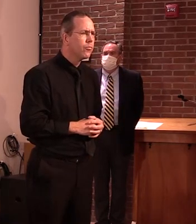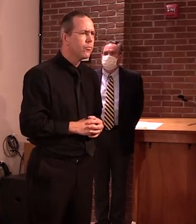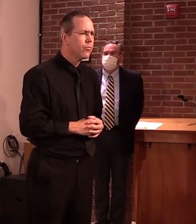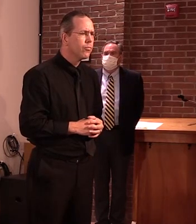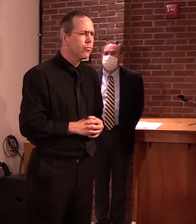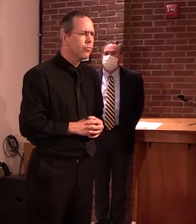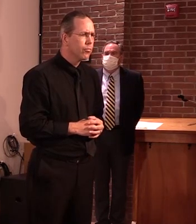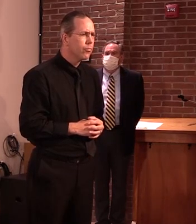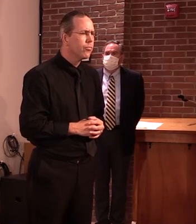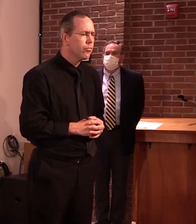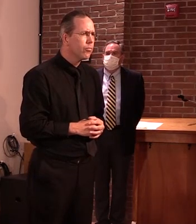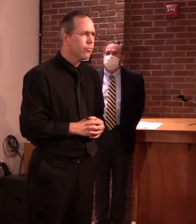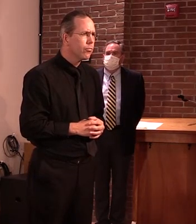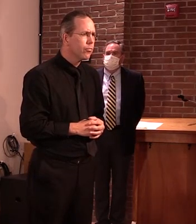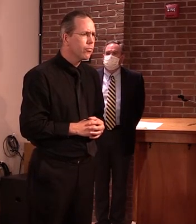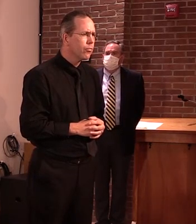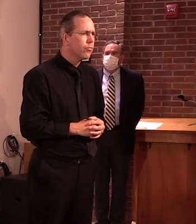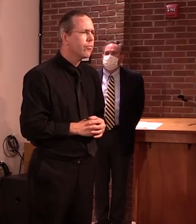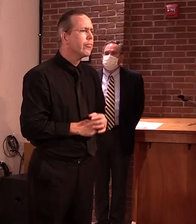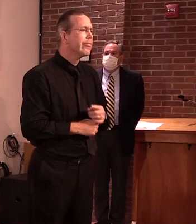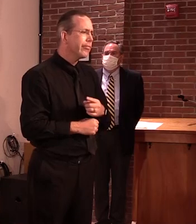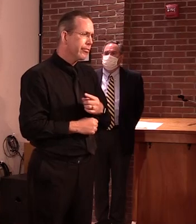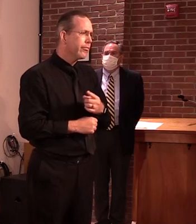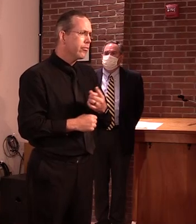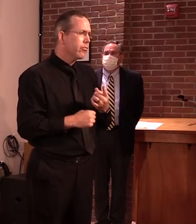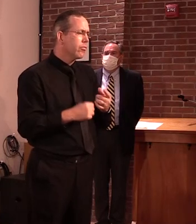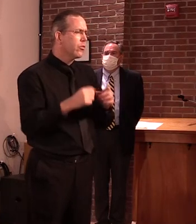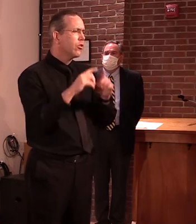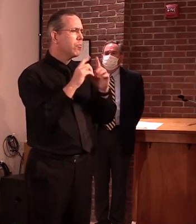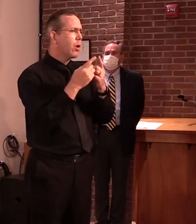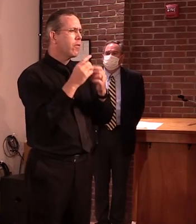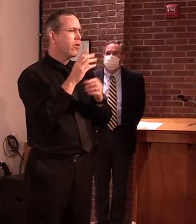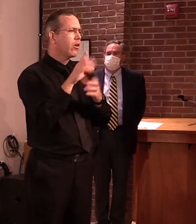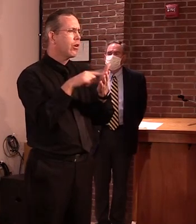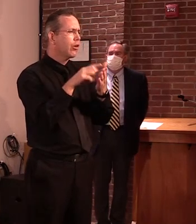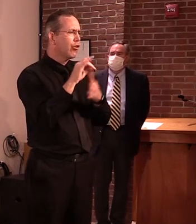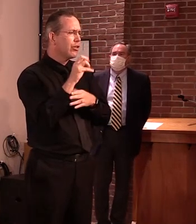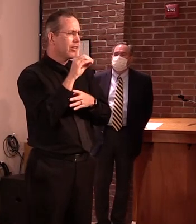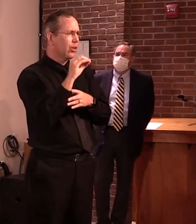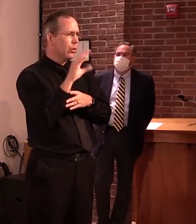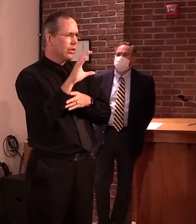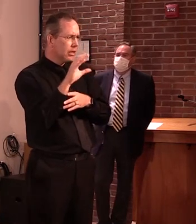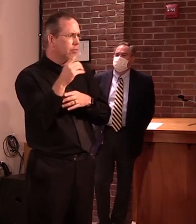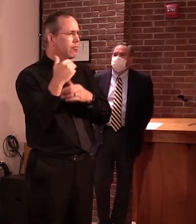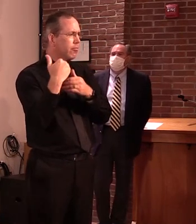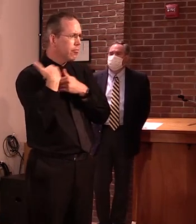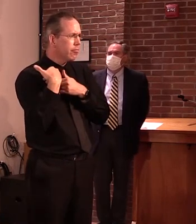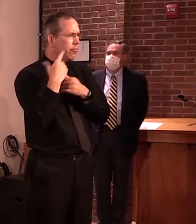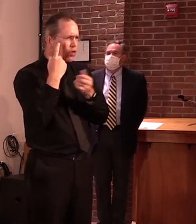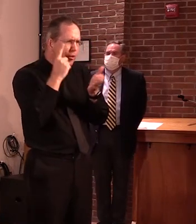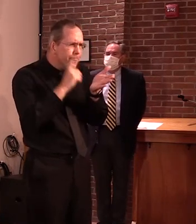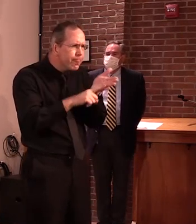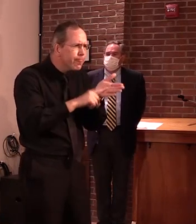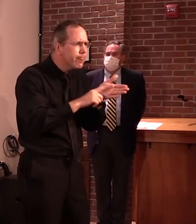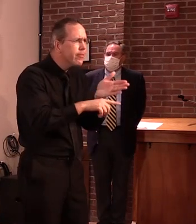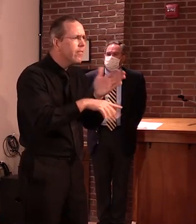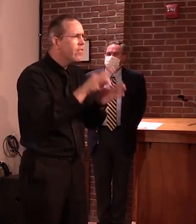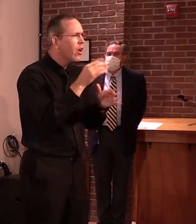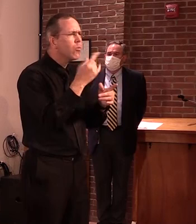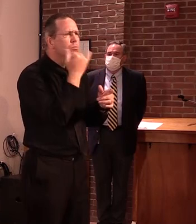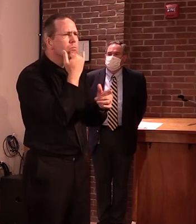The Department of Corrections, its leadership is committed, and certainly I am committed to get to the bottom of what happened. And